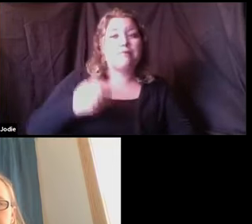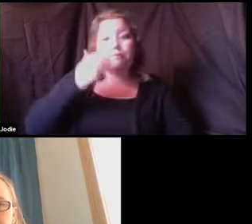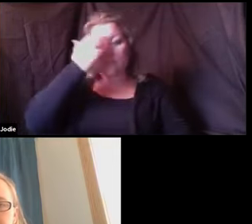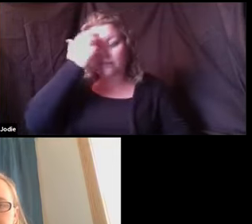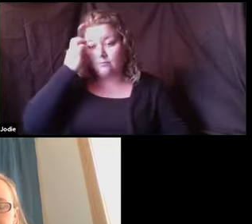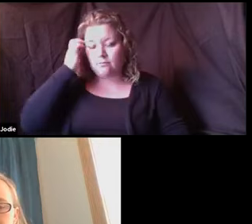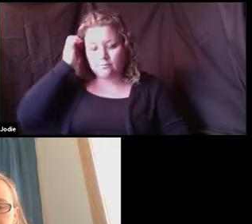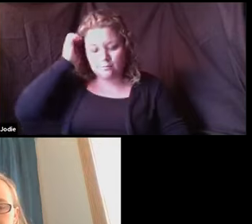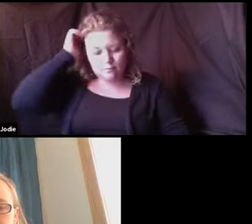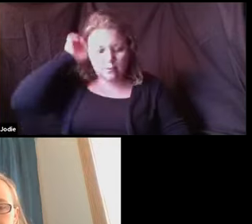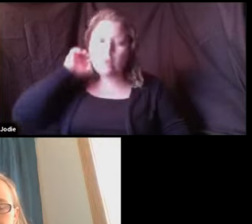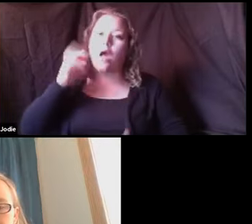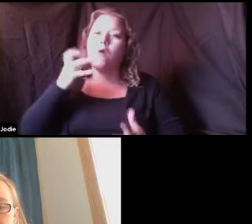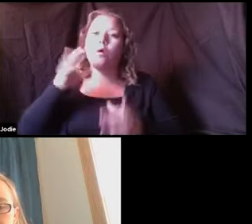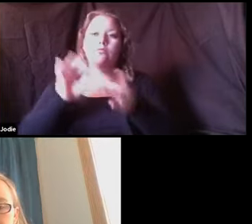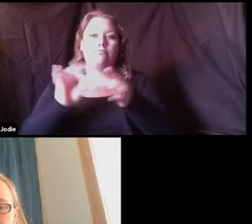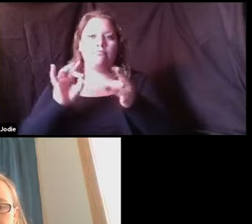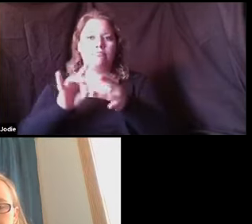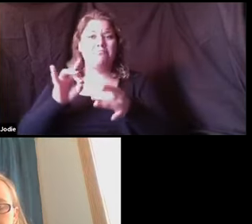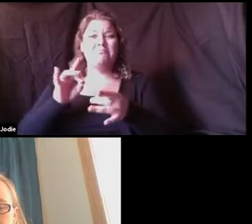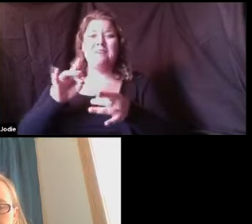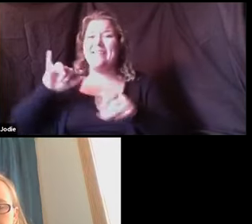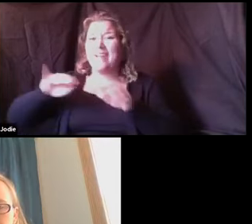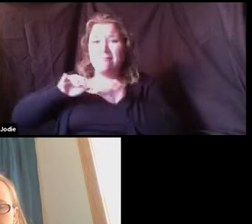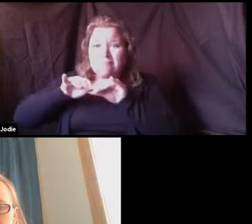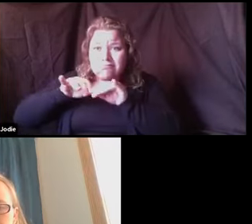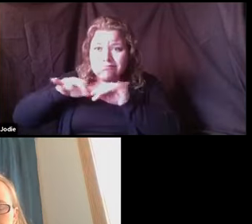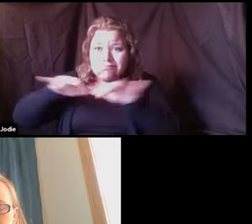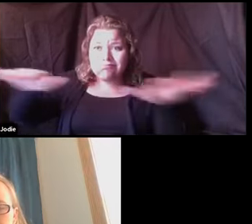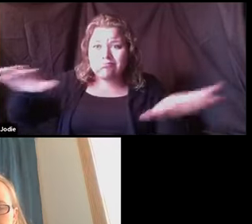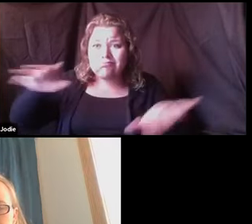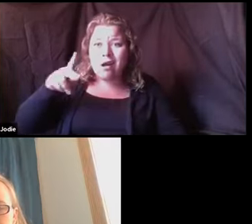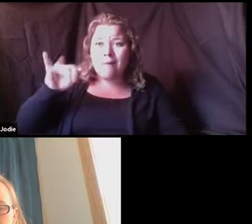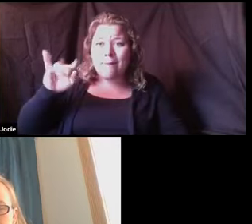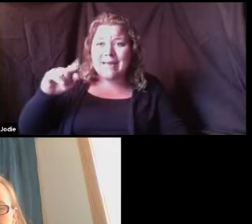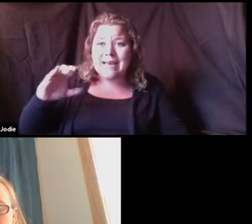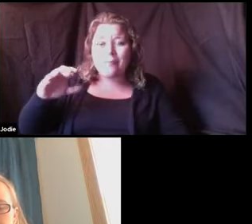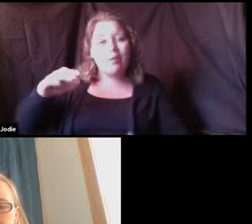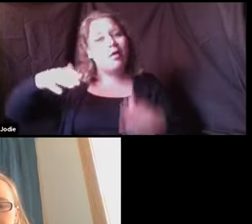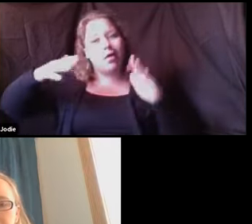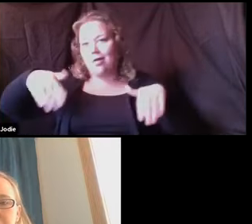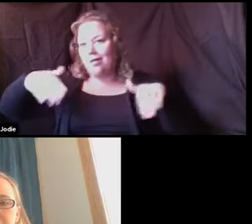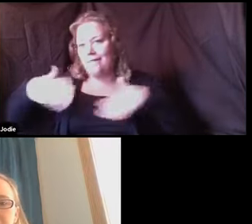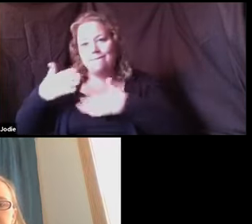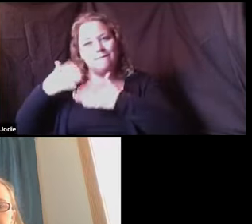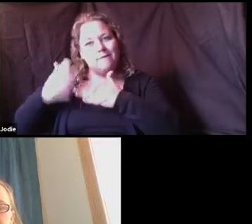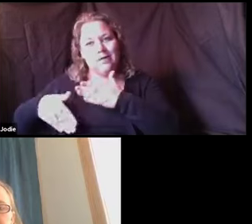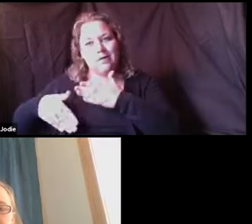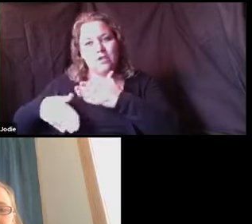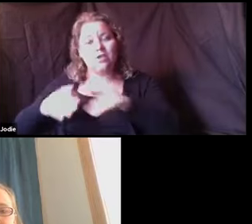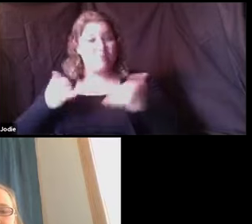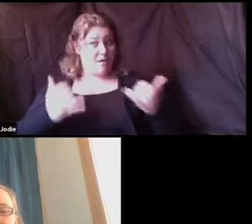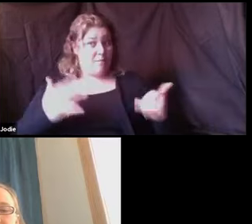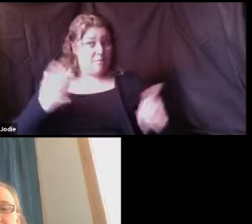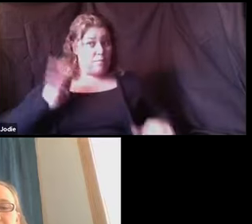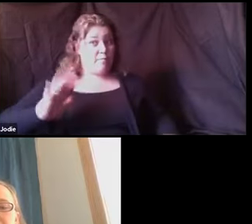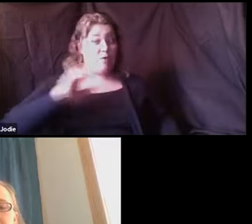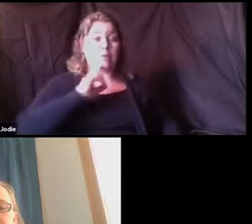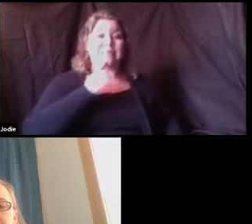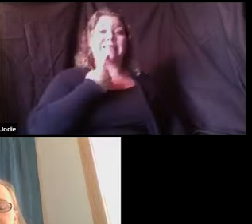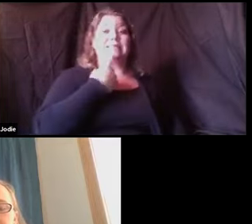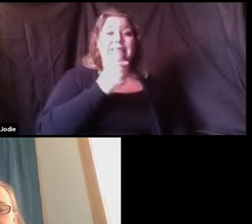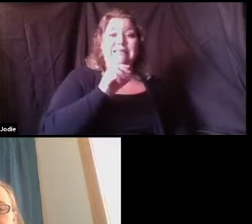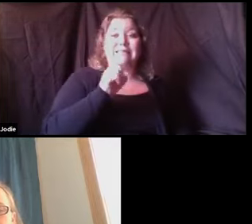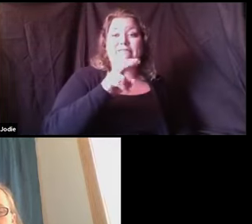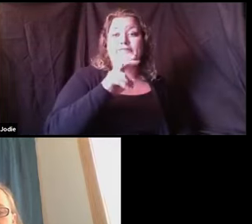to say, you know, the pandemic is not over, though I am really grateful to see we're no longer in severe risk and we're in high risk.